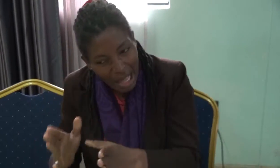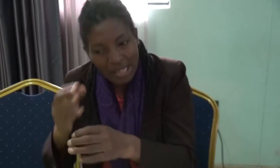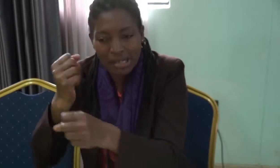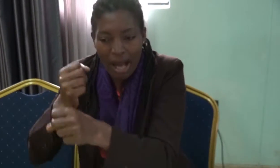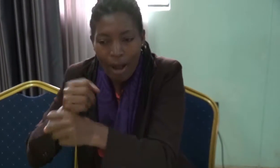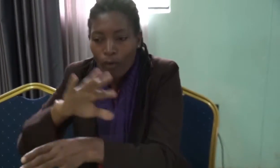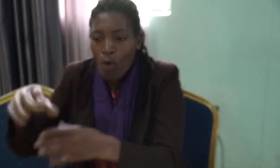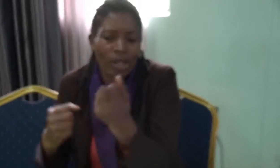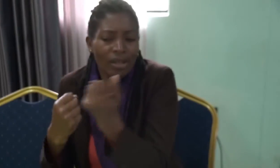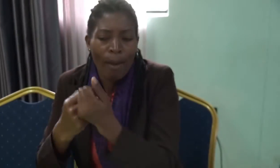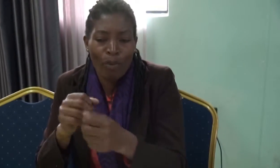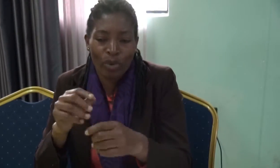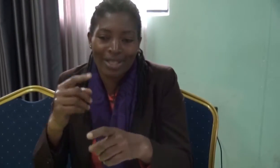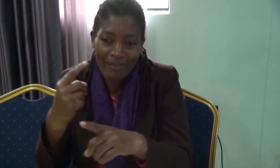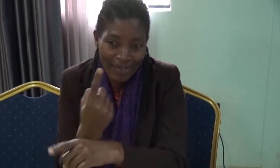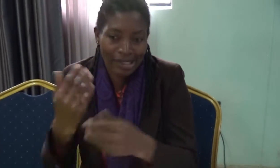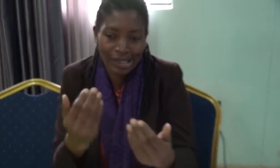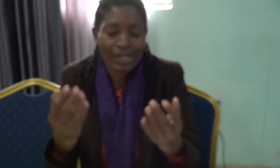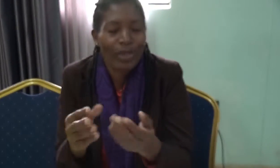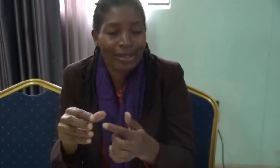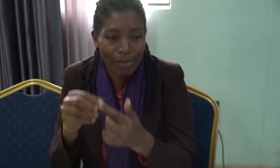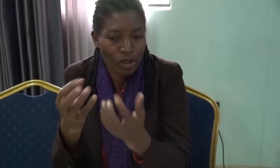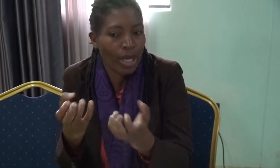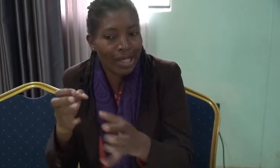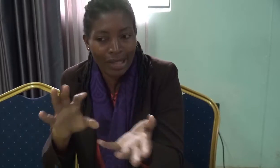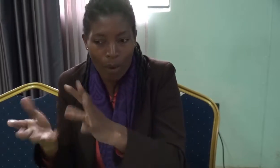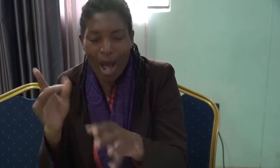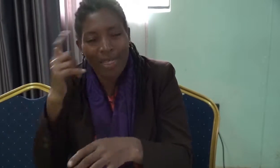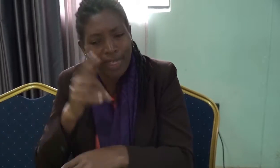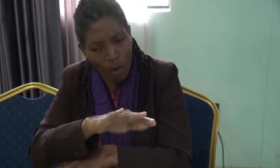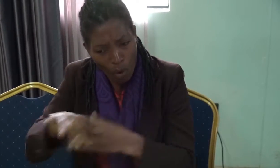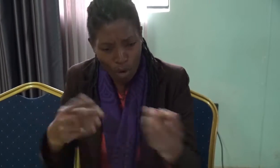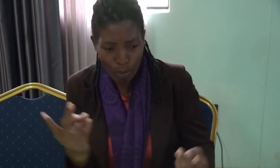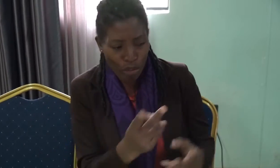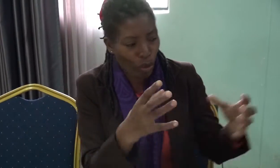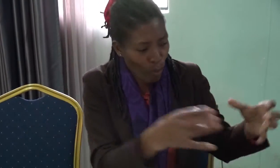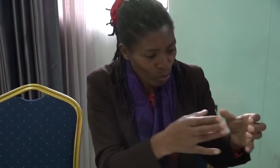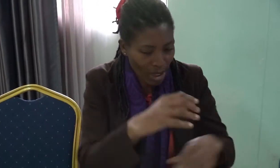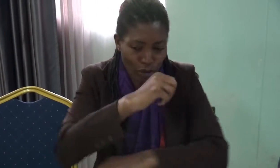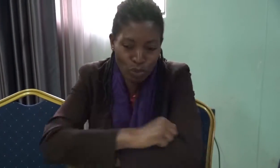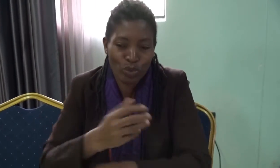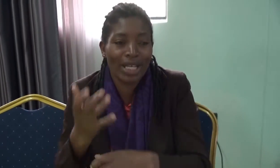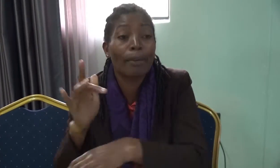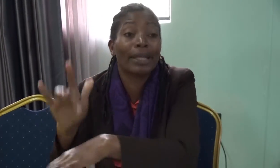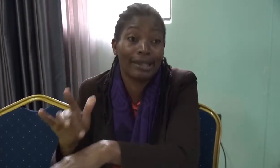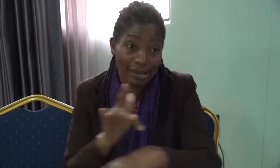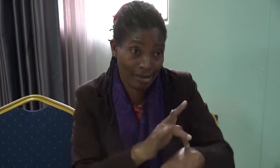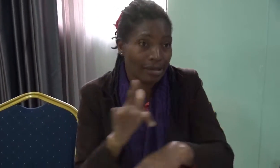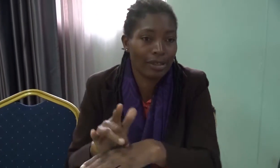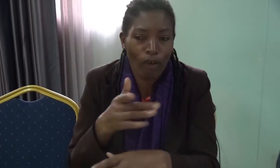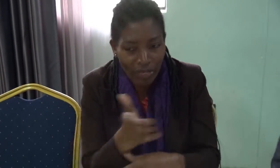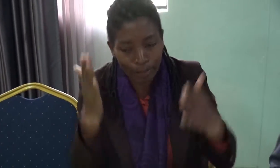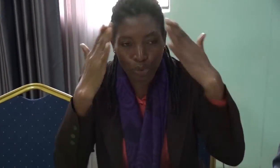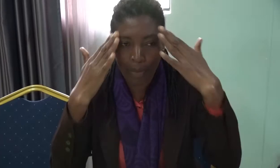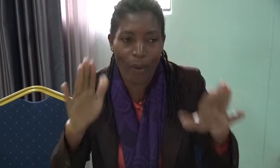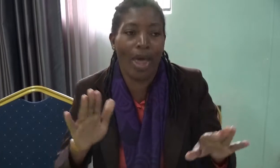policies. We are talking about the staff, the children with special needs, the